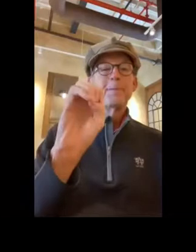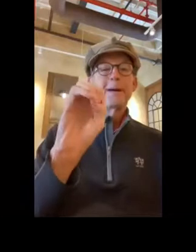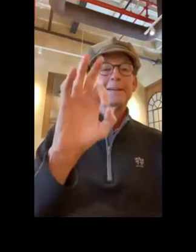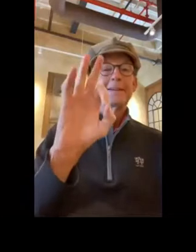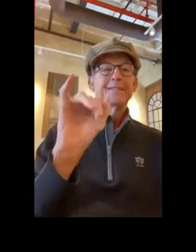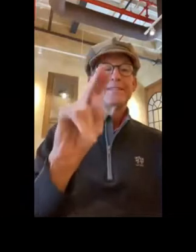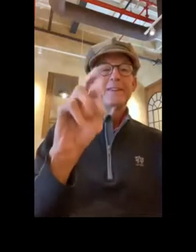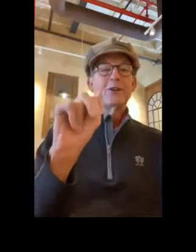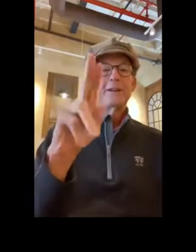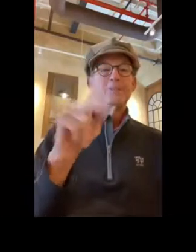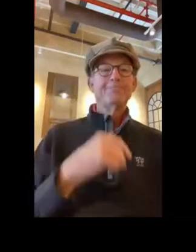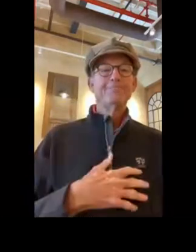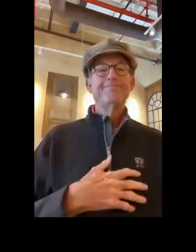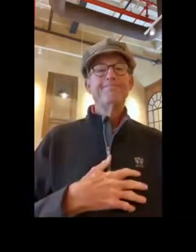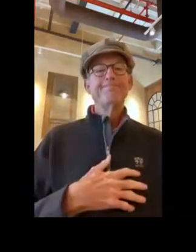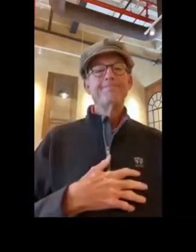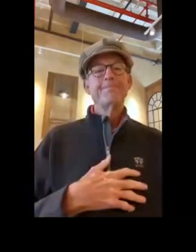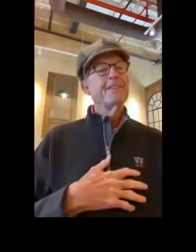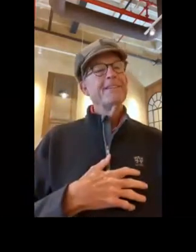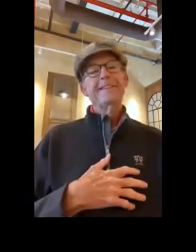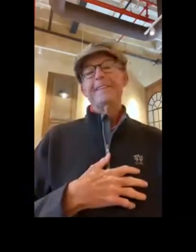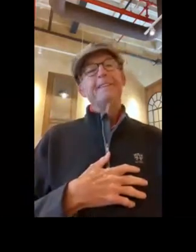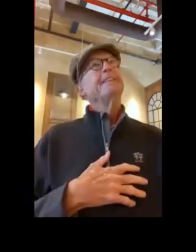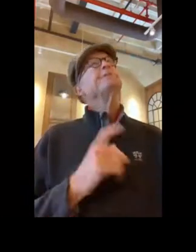Hello, this is Mike Finneran.